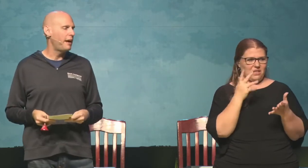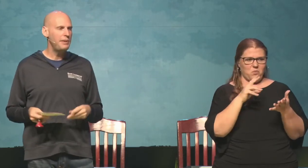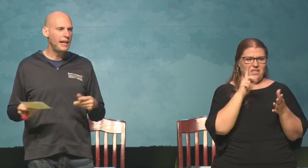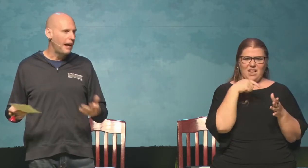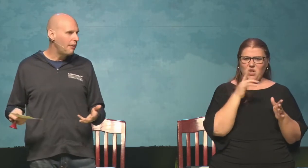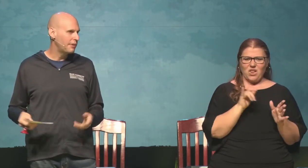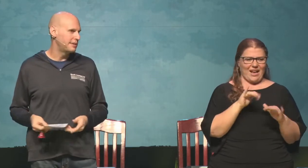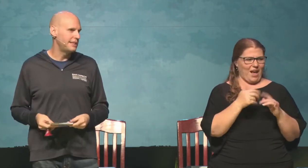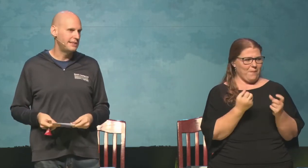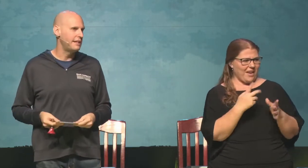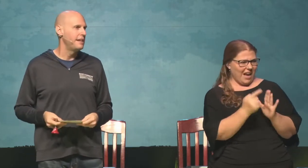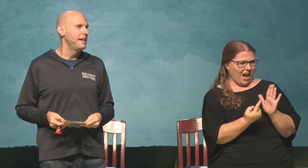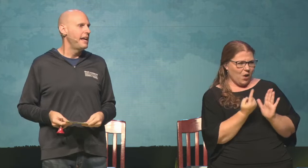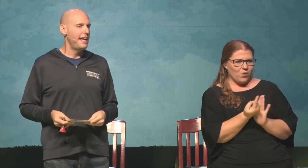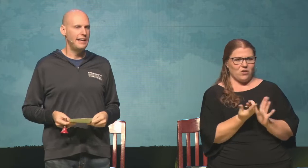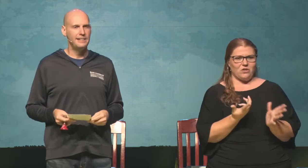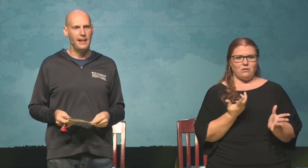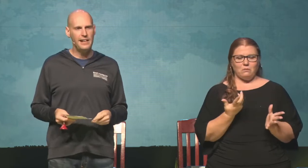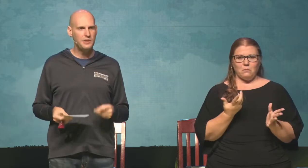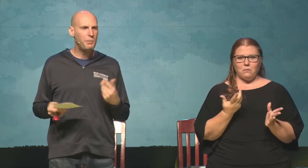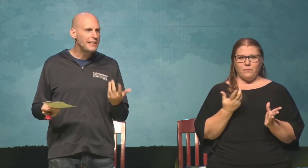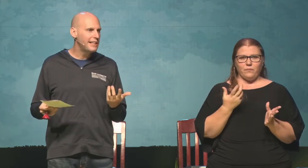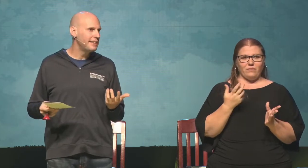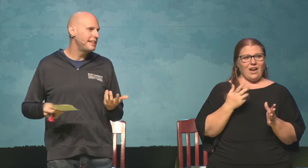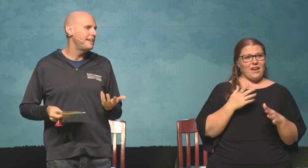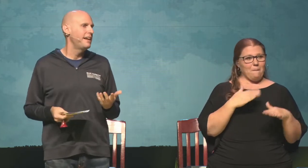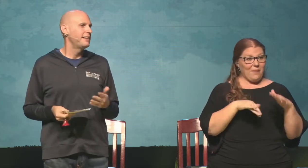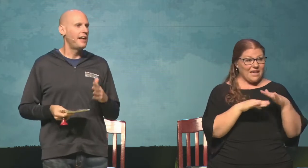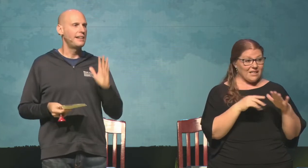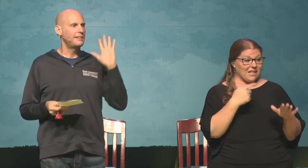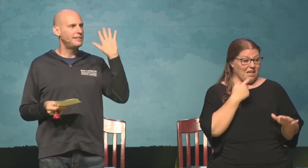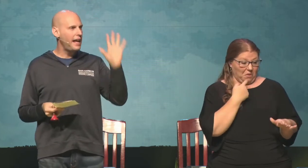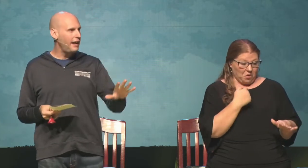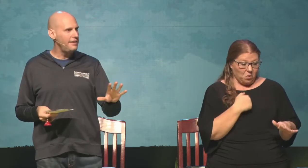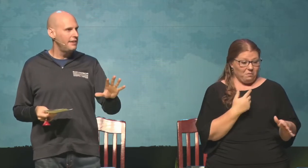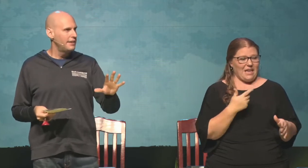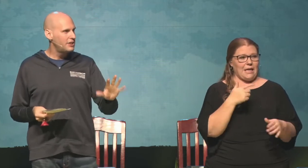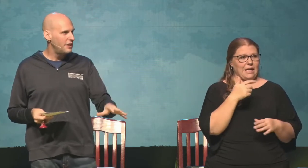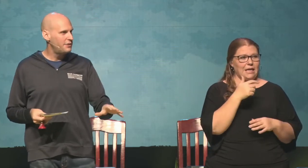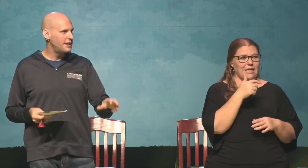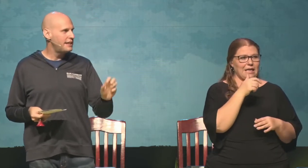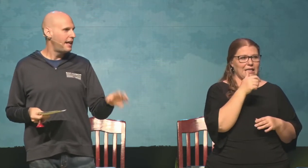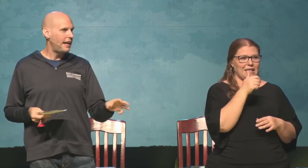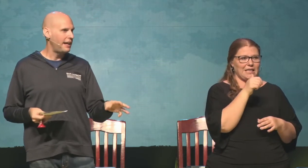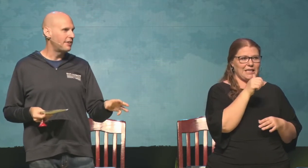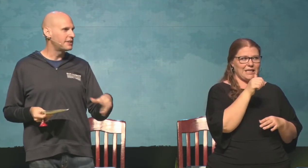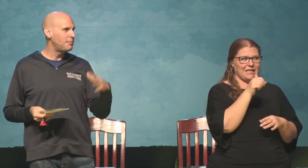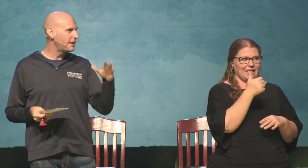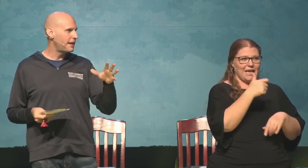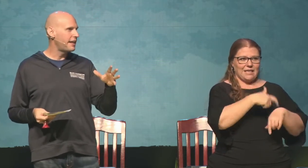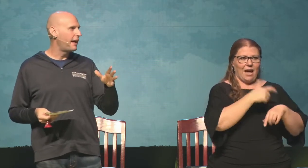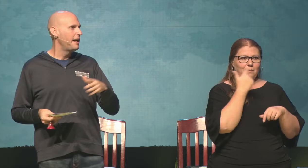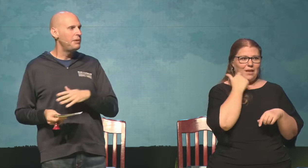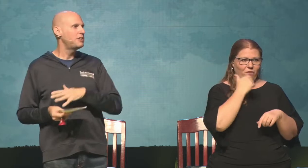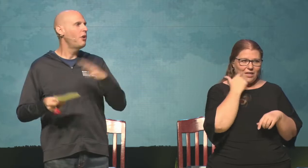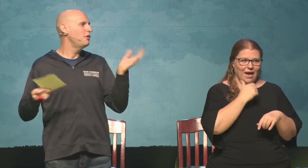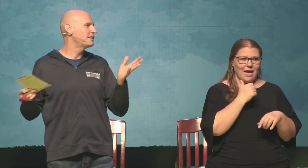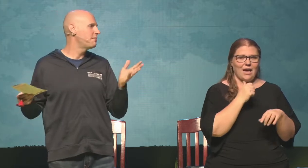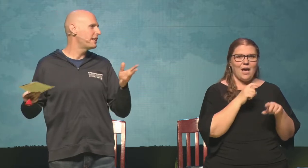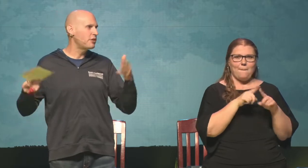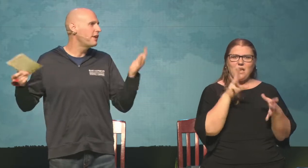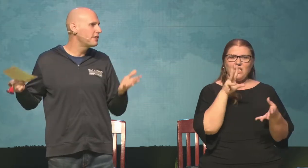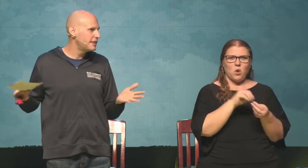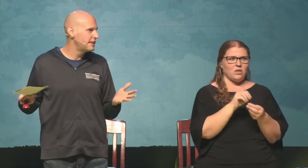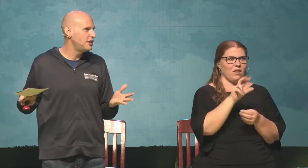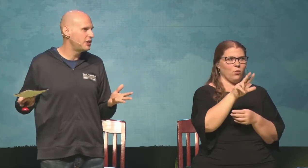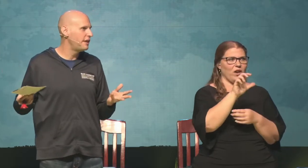Like, how many hours is it? And it was basically like 10 shifts a day or something like that. But it totaled something